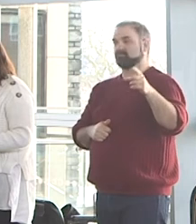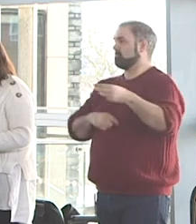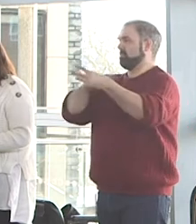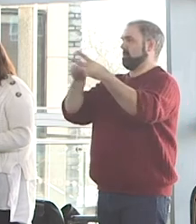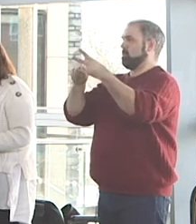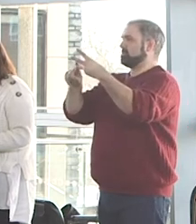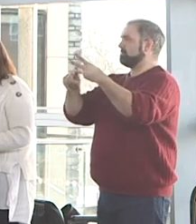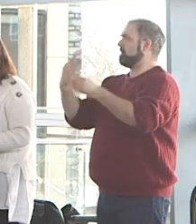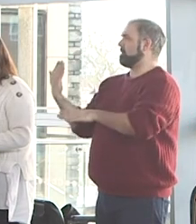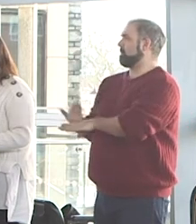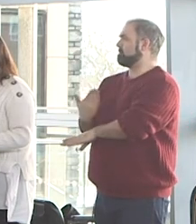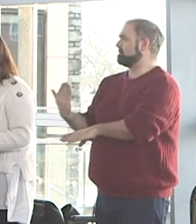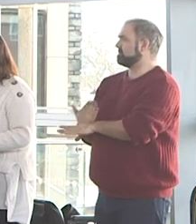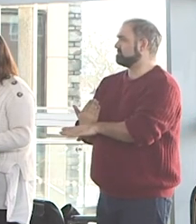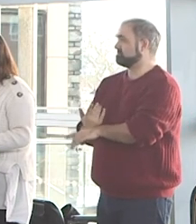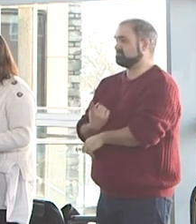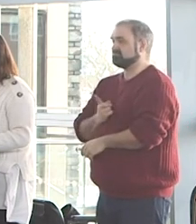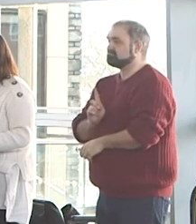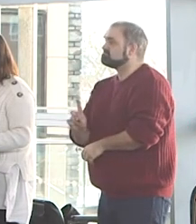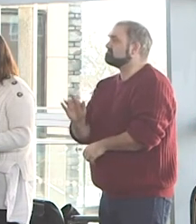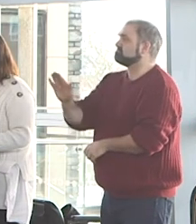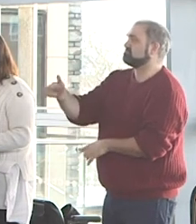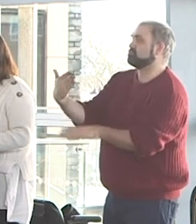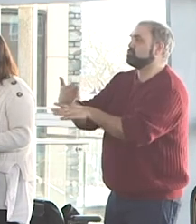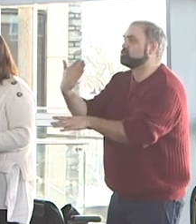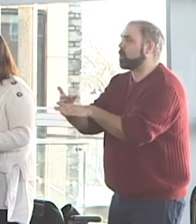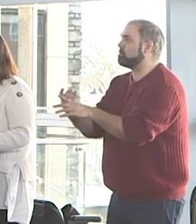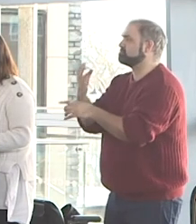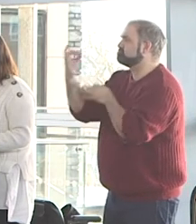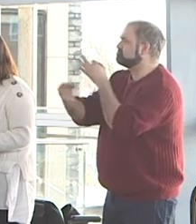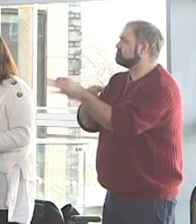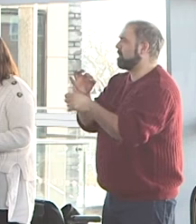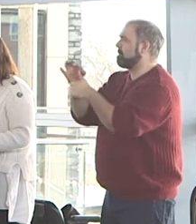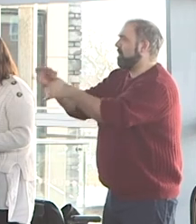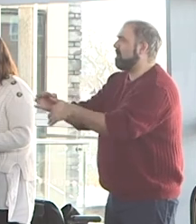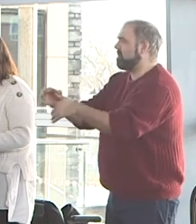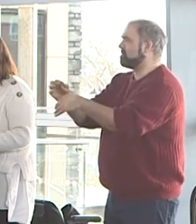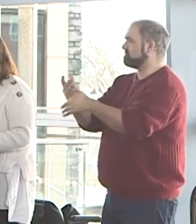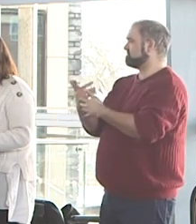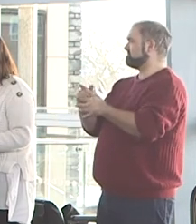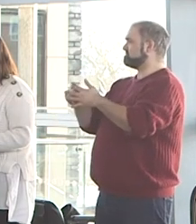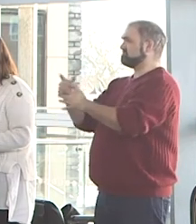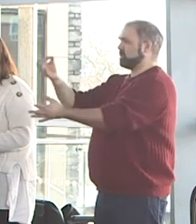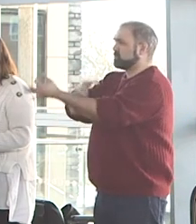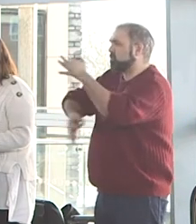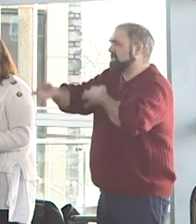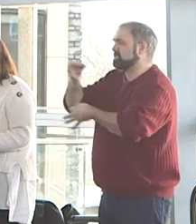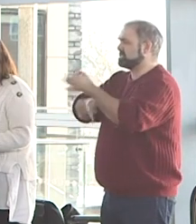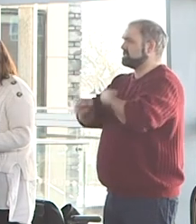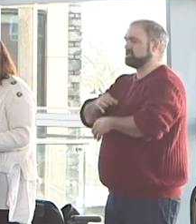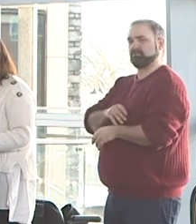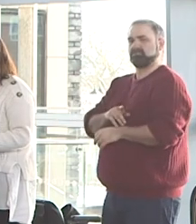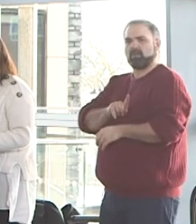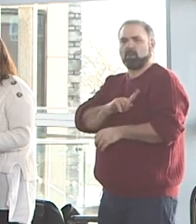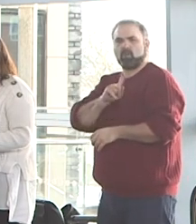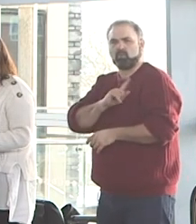Employment. When it came to apply for jobs, all refugees relied on the European and British friends to answer questions around the